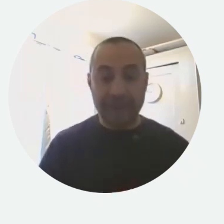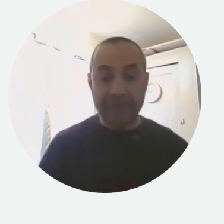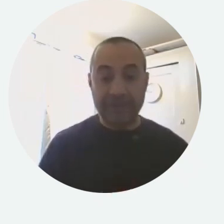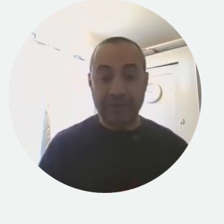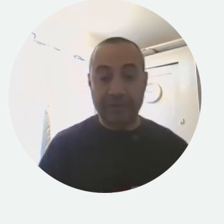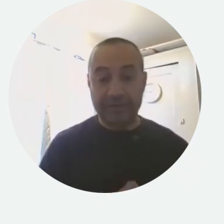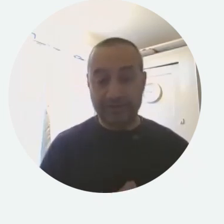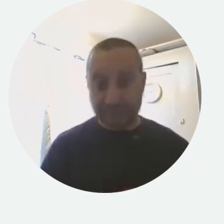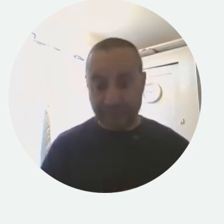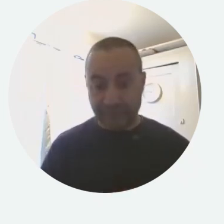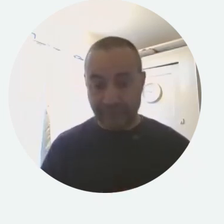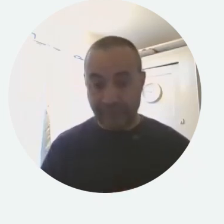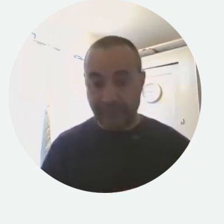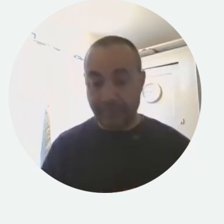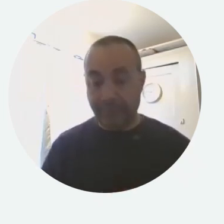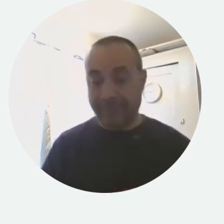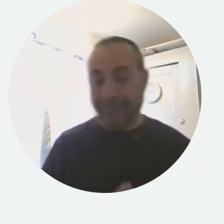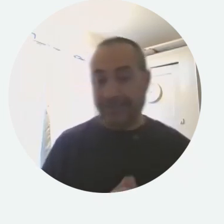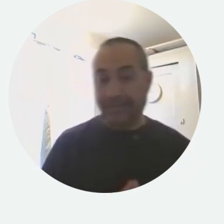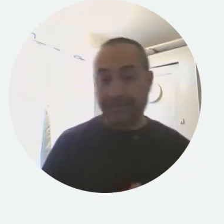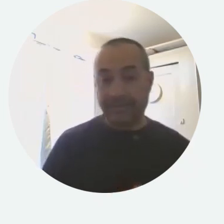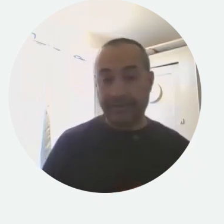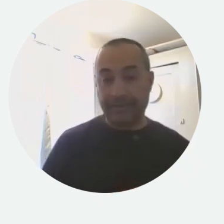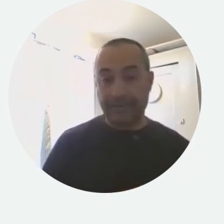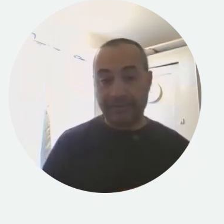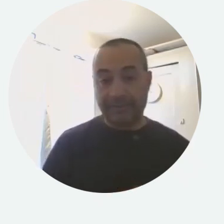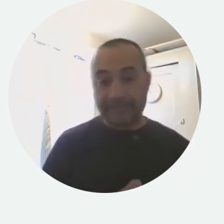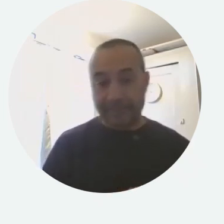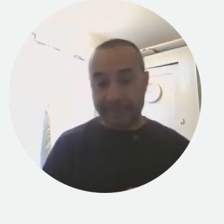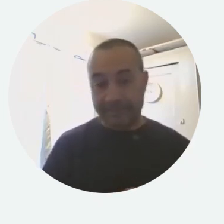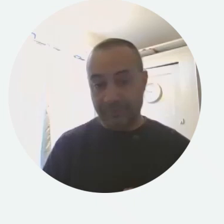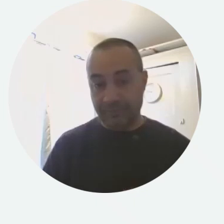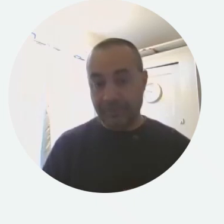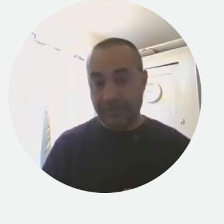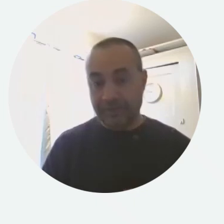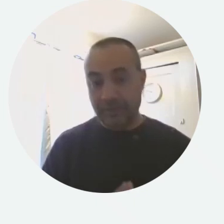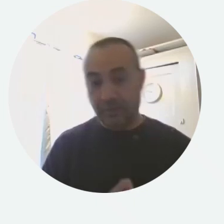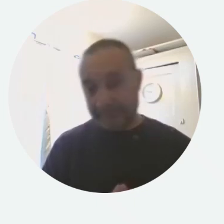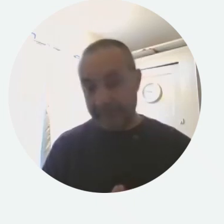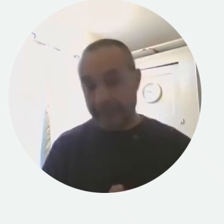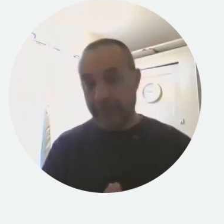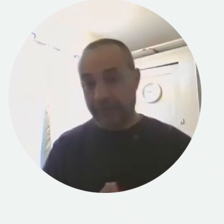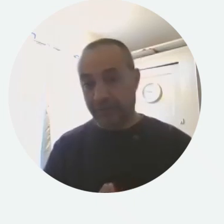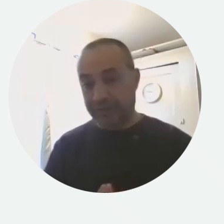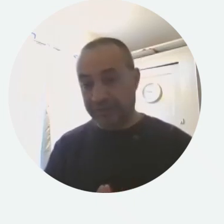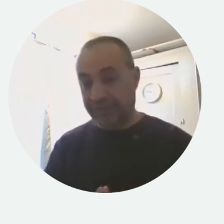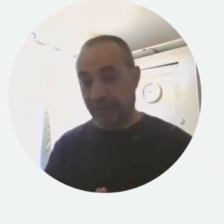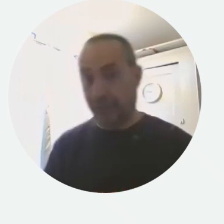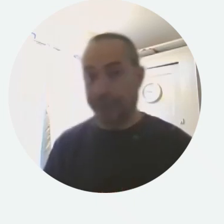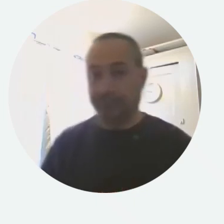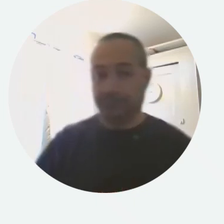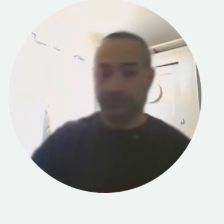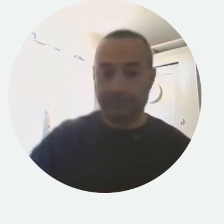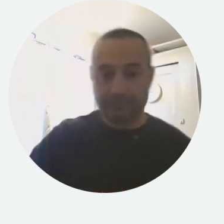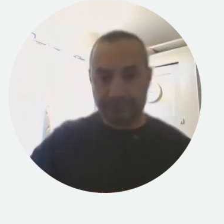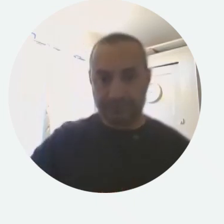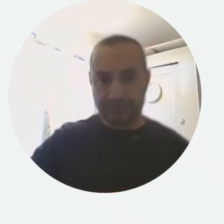still not making choices. But this is a stepping stone in the way to achieve that goal.